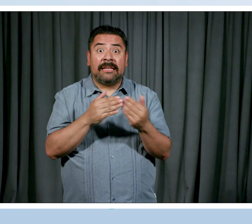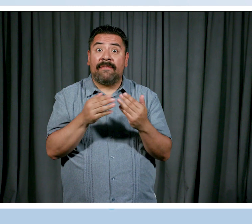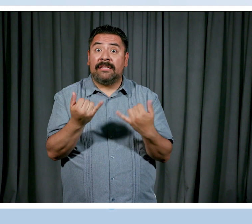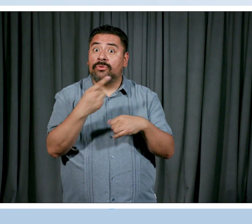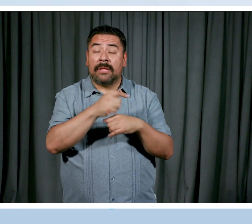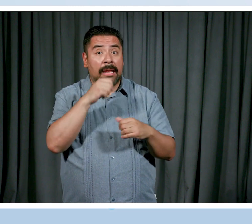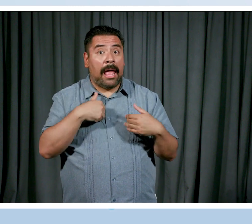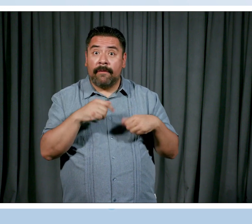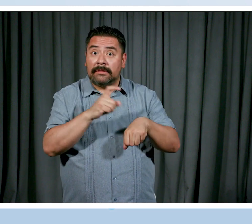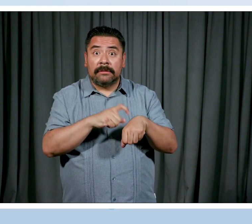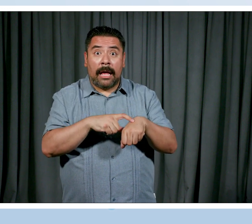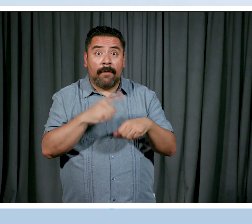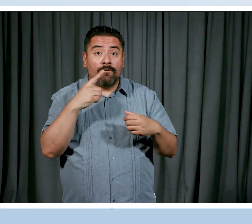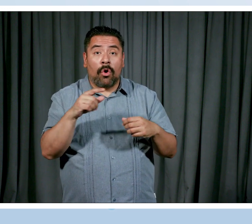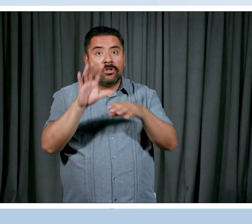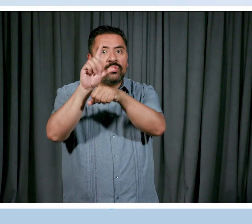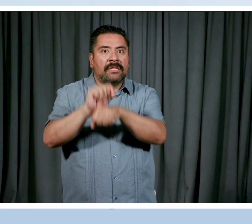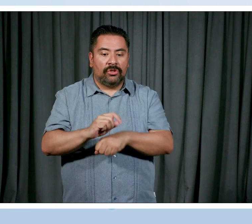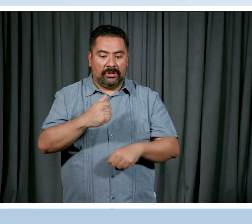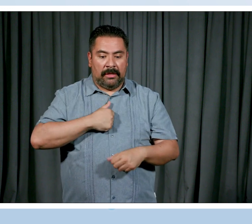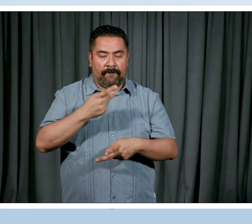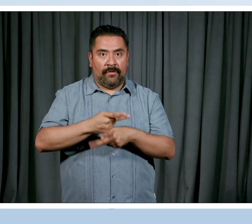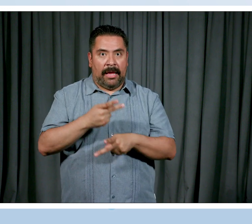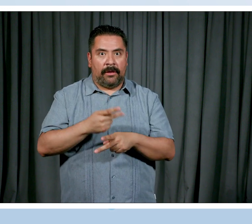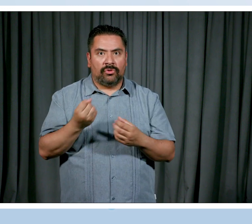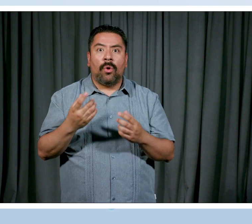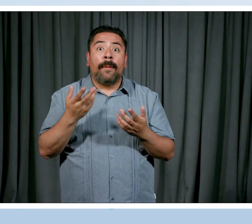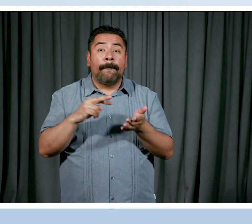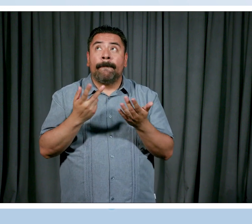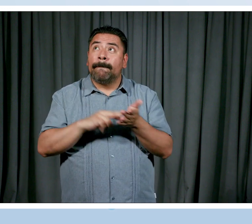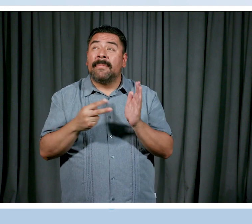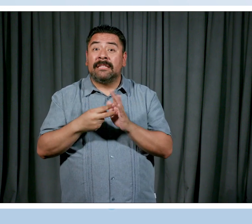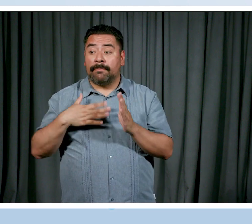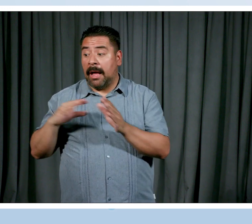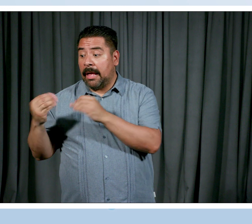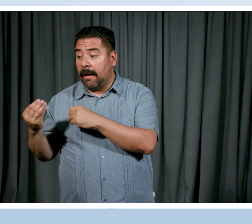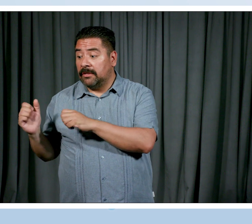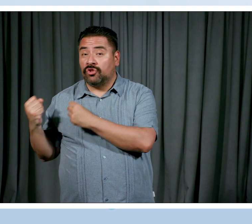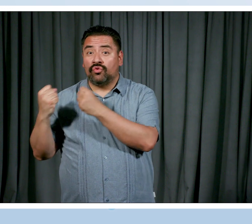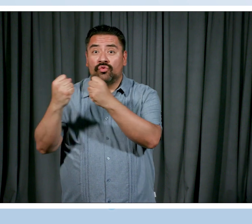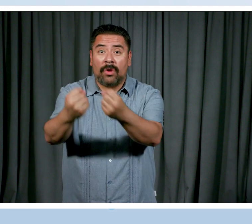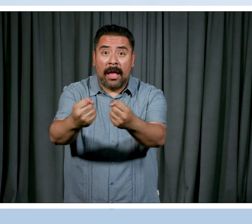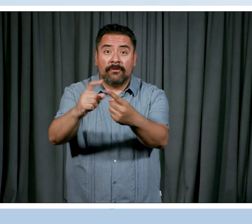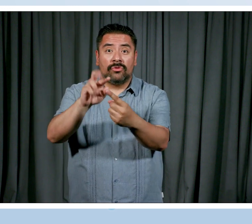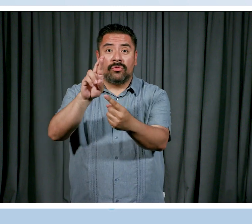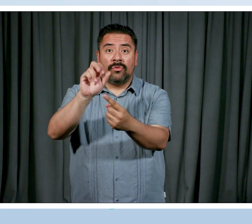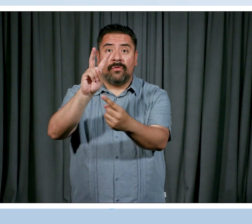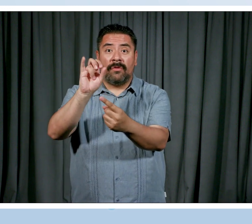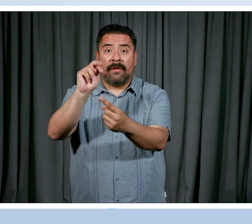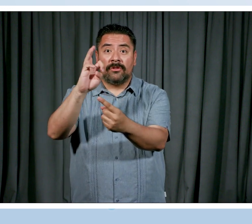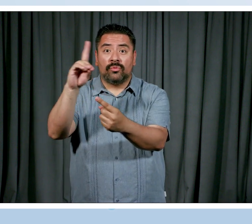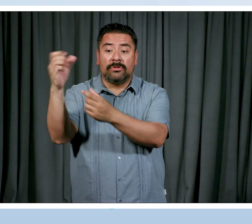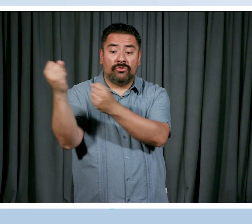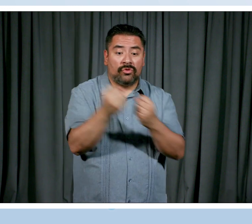have an opportunity for like traditional self-care practice. And so driving from my office in Ravenswood here to